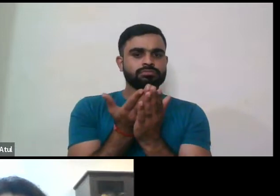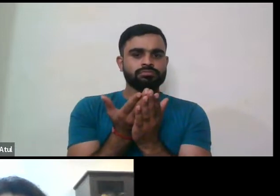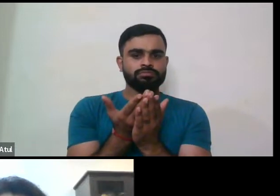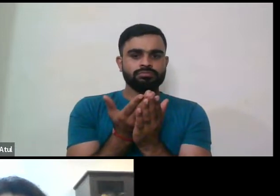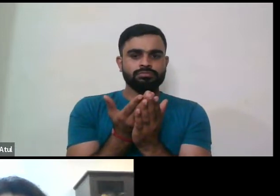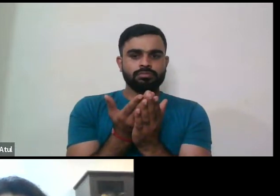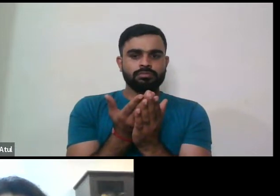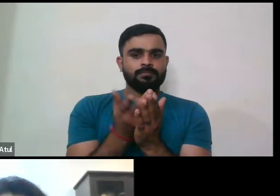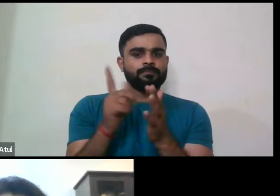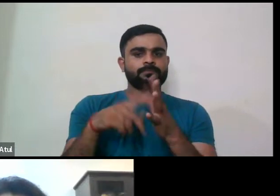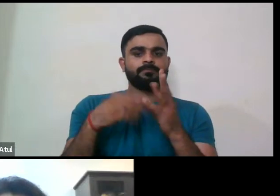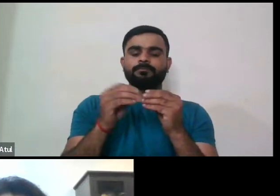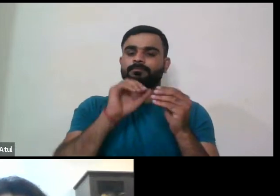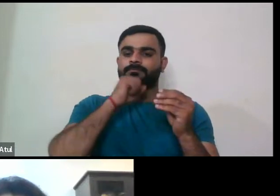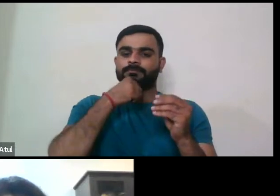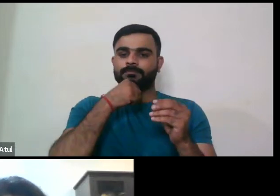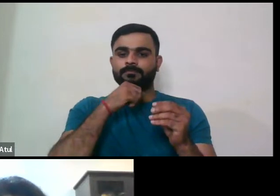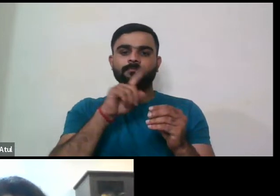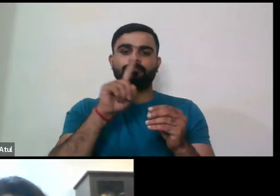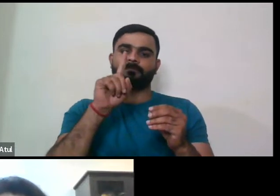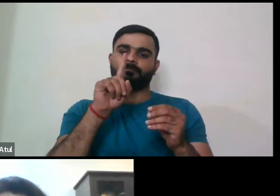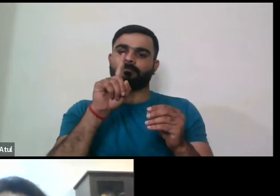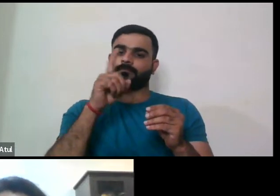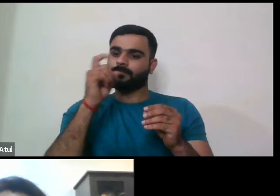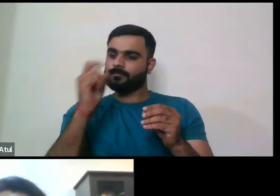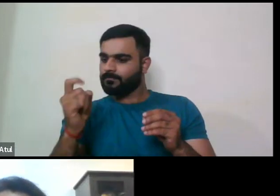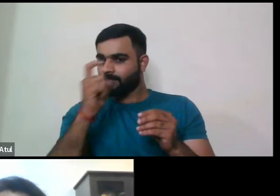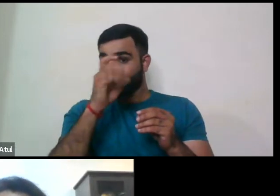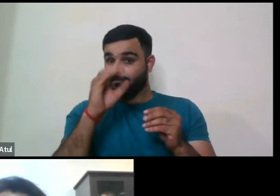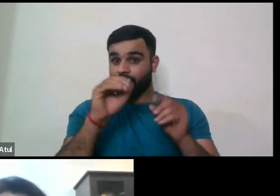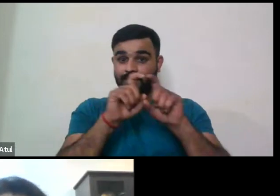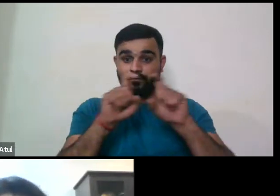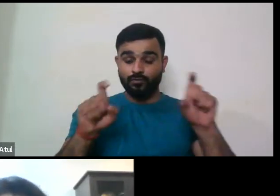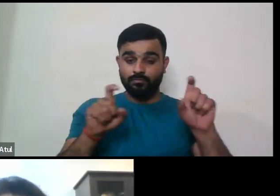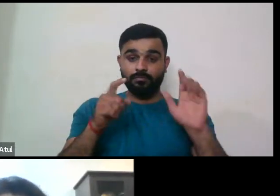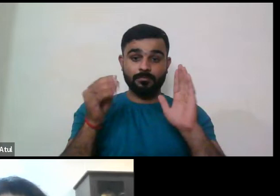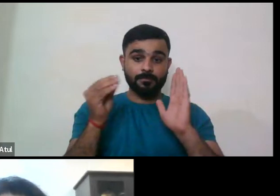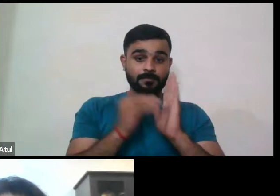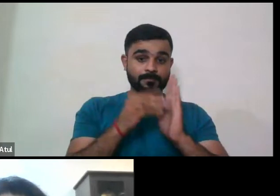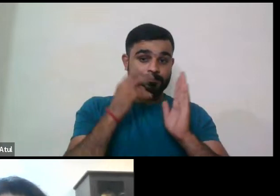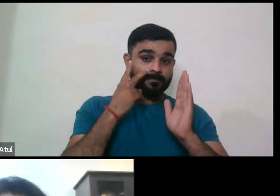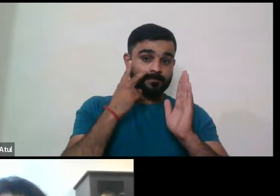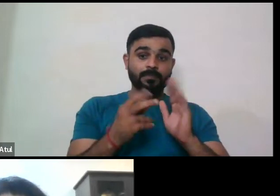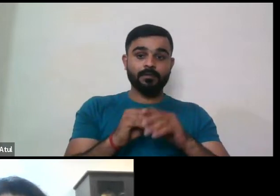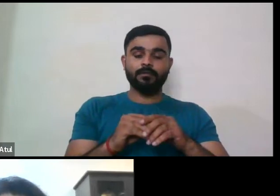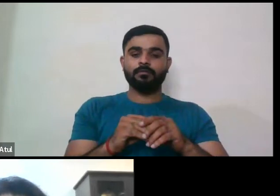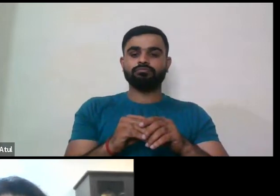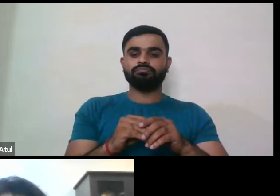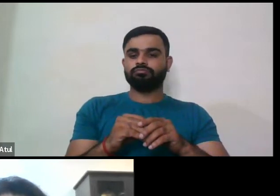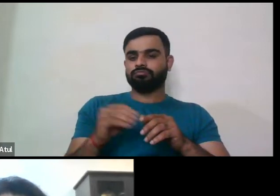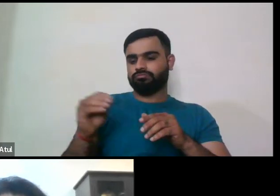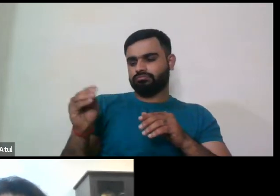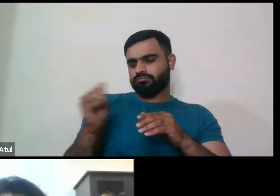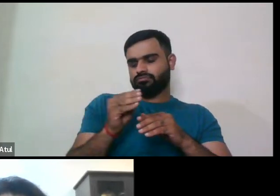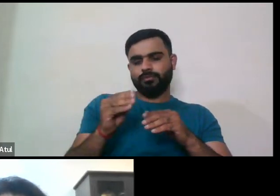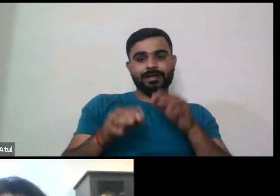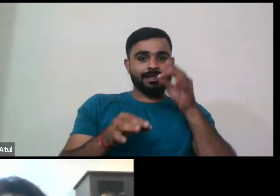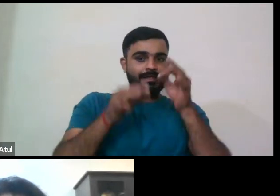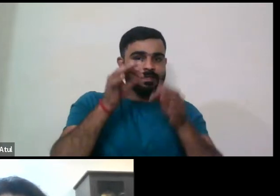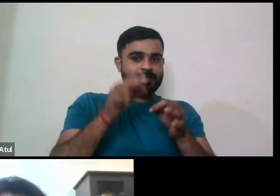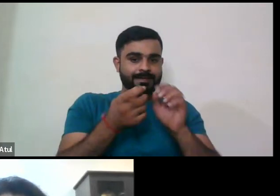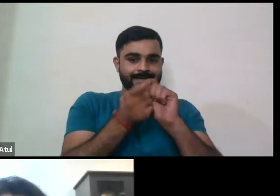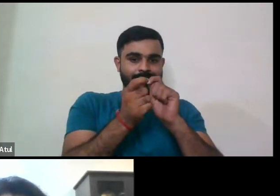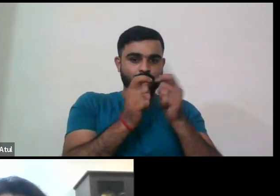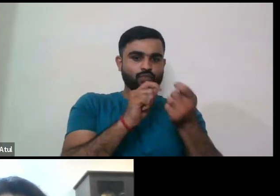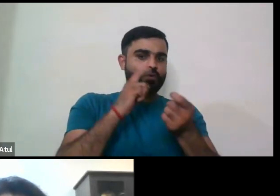increase the retirement age to 70, clearly now we've seen through a range of statutory sort of amendments